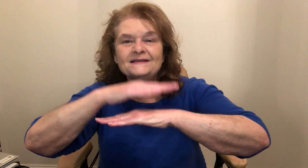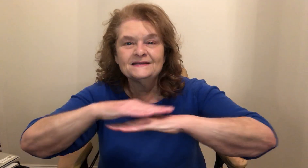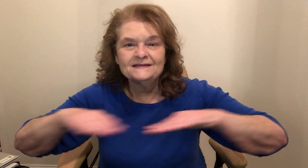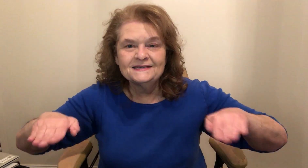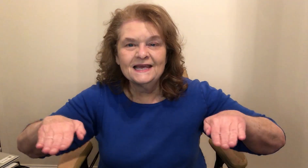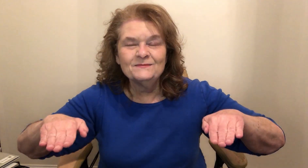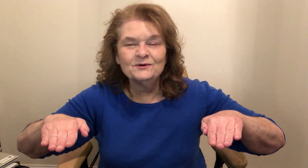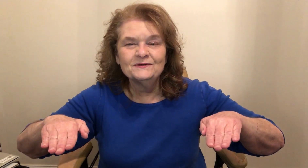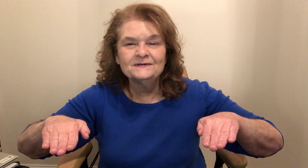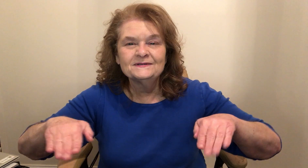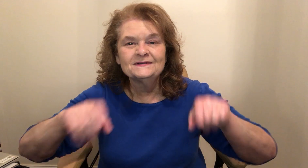table.